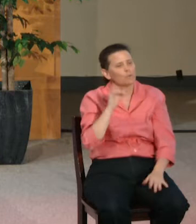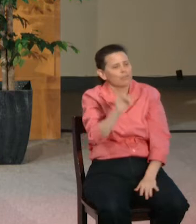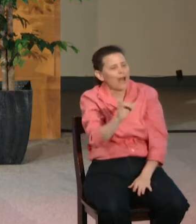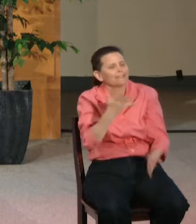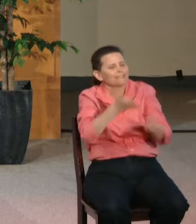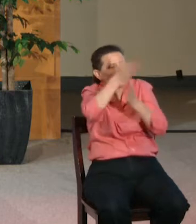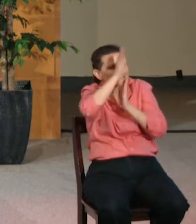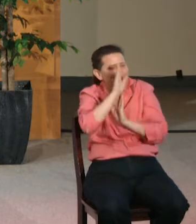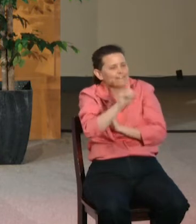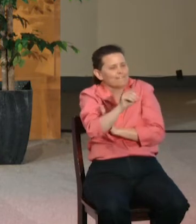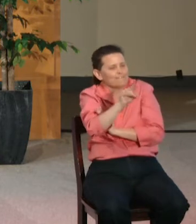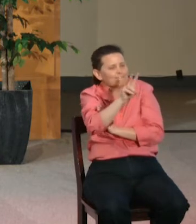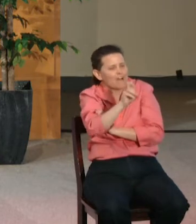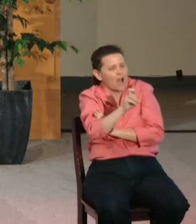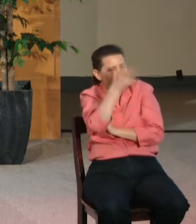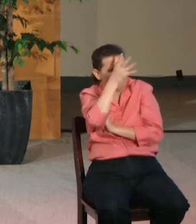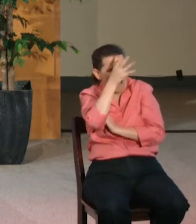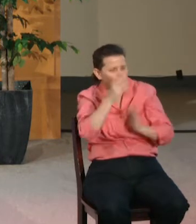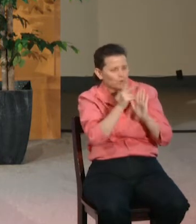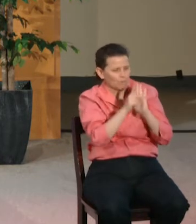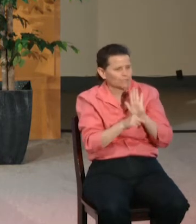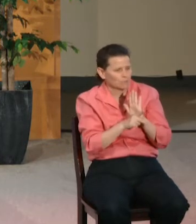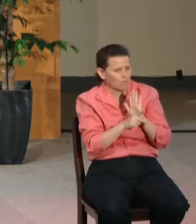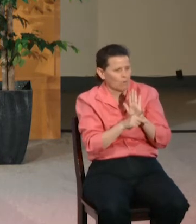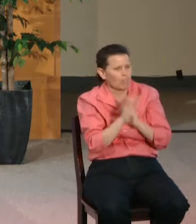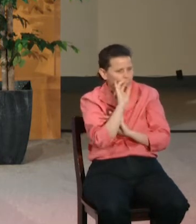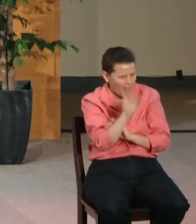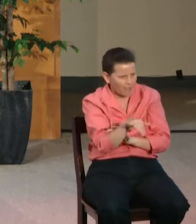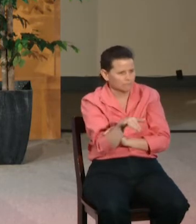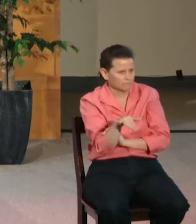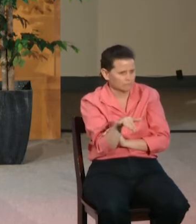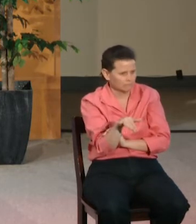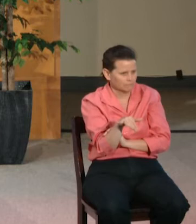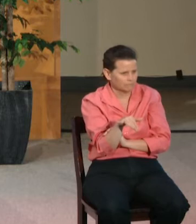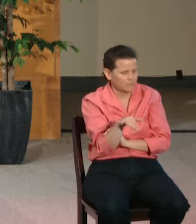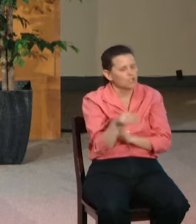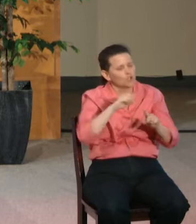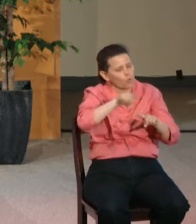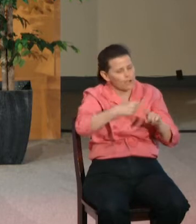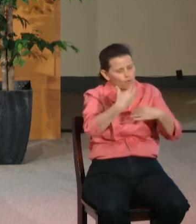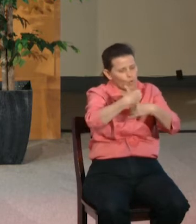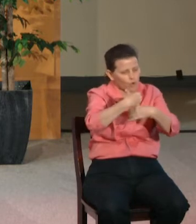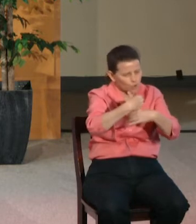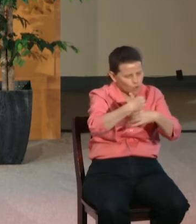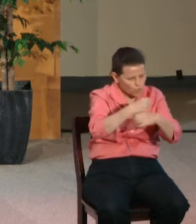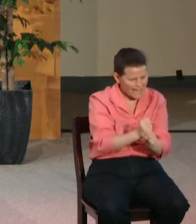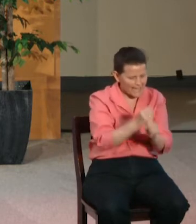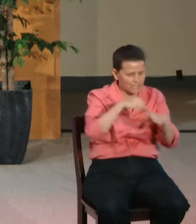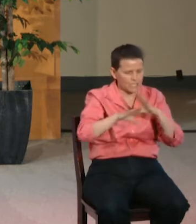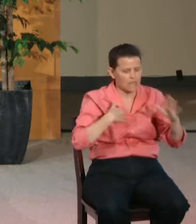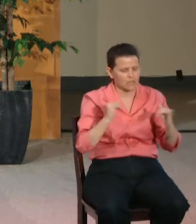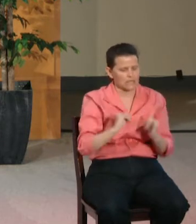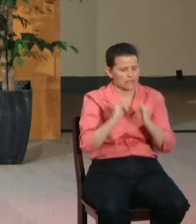that it's all one thing. It's all one thing so that when we're being created in the image and likeness of, we're going to have those